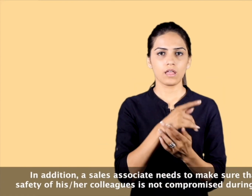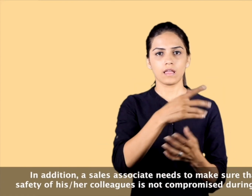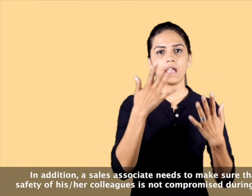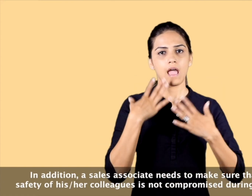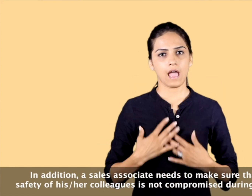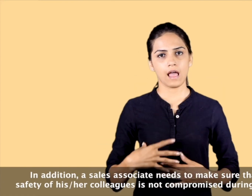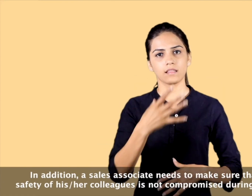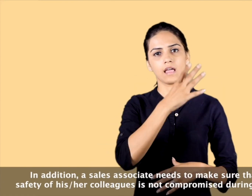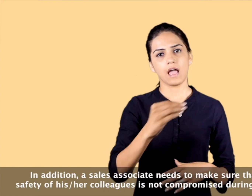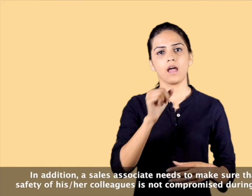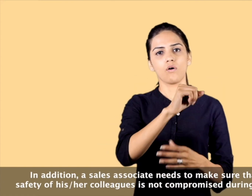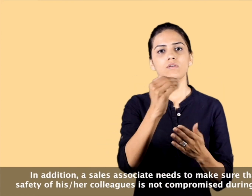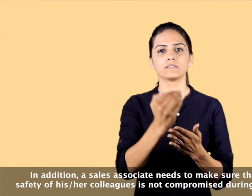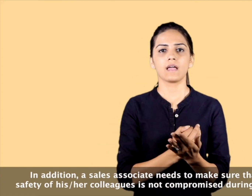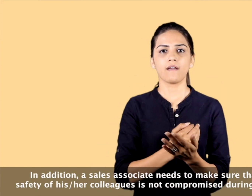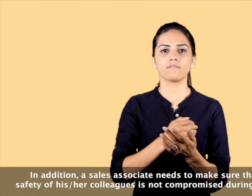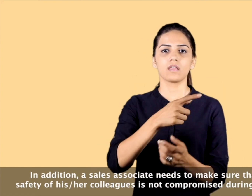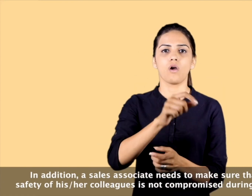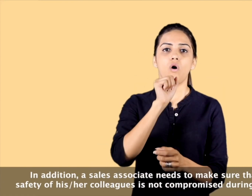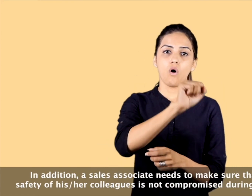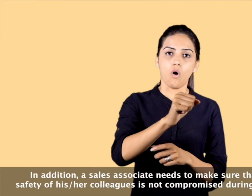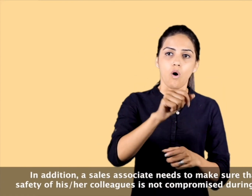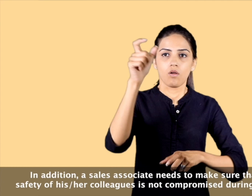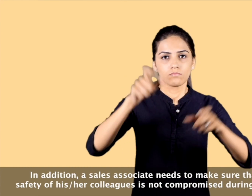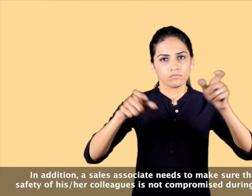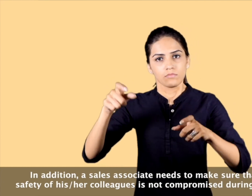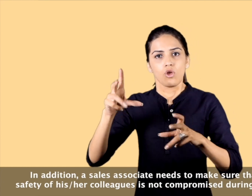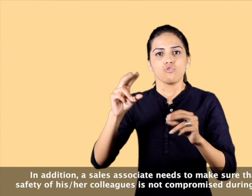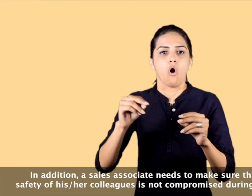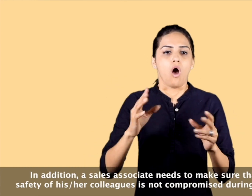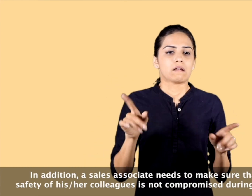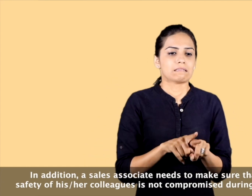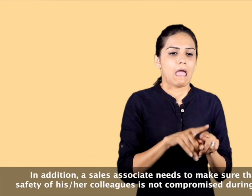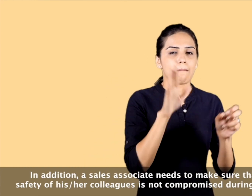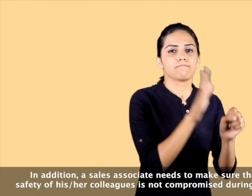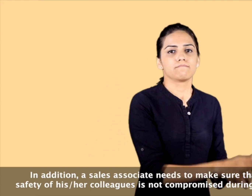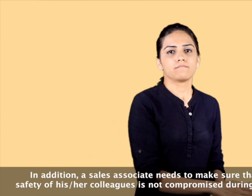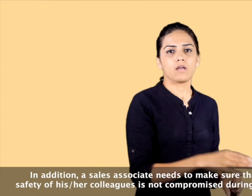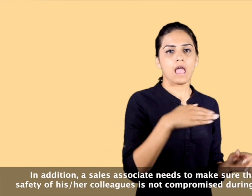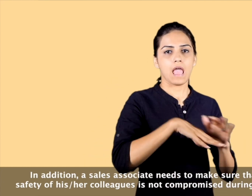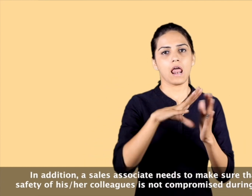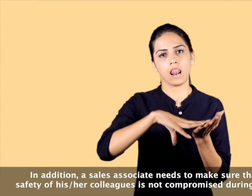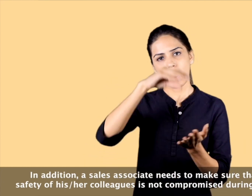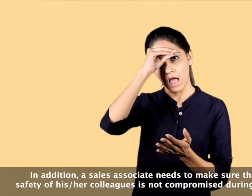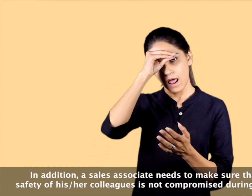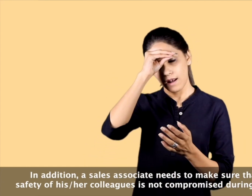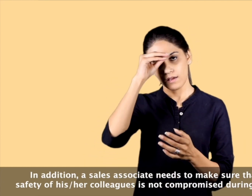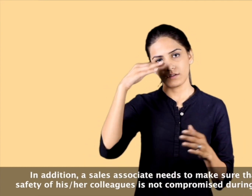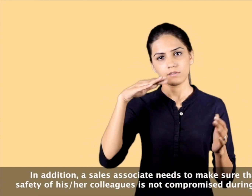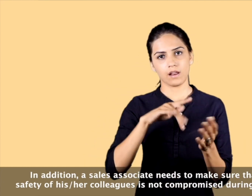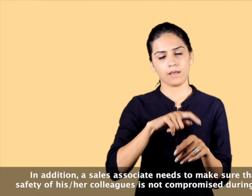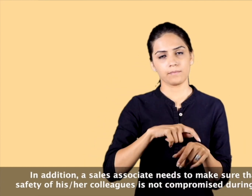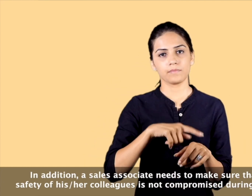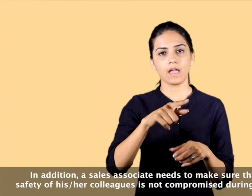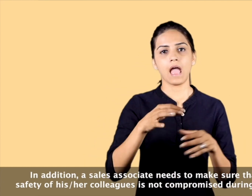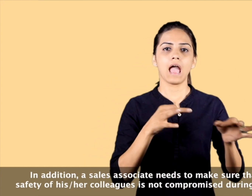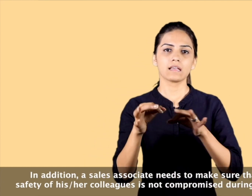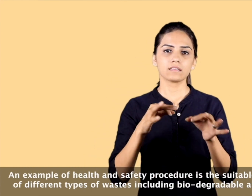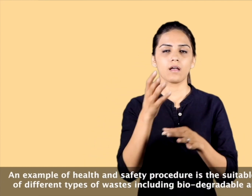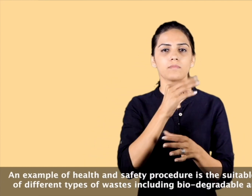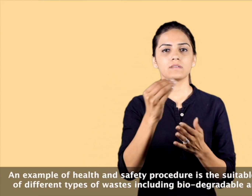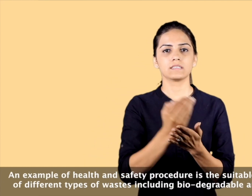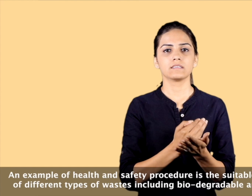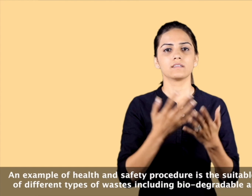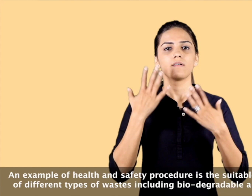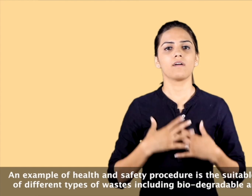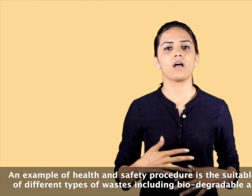needs to make sure that the health and safety of his or her colleagues is not compromised during the learning phase.